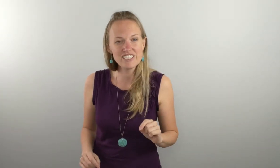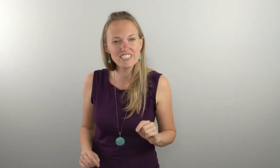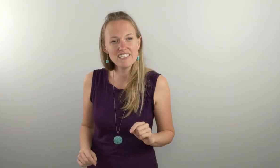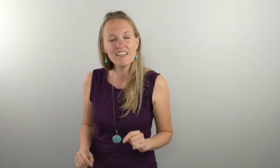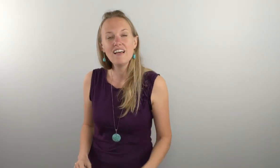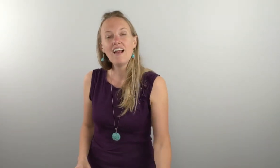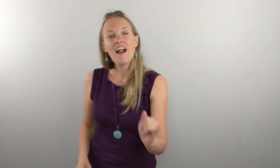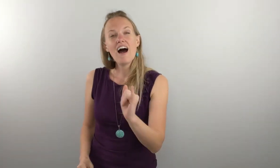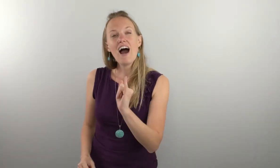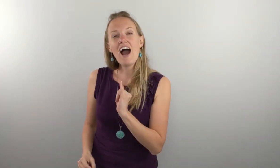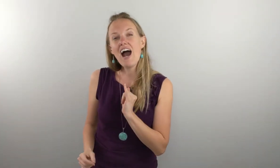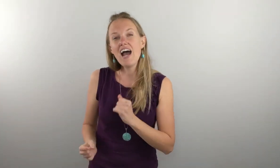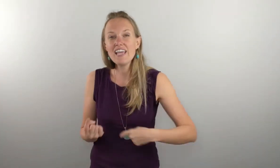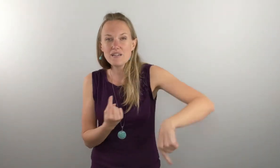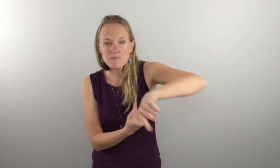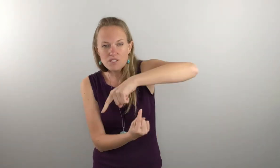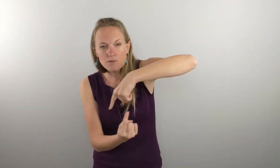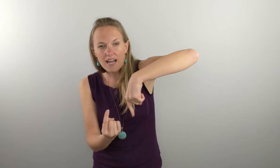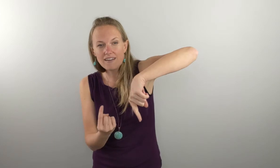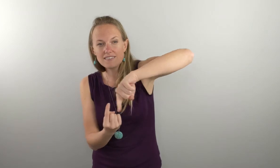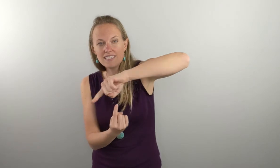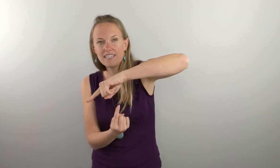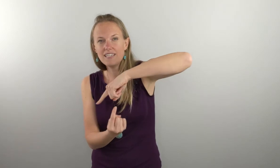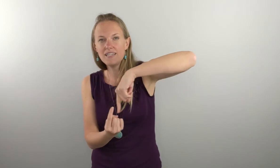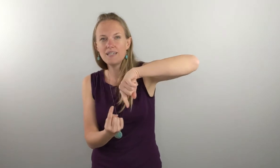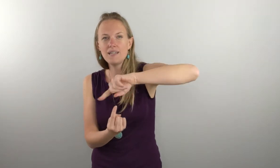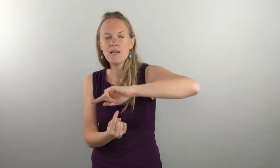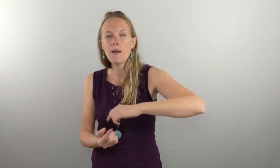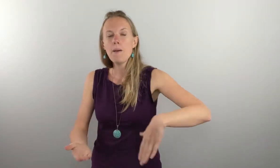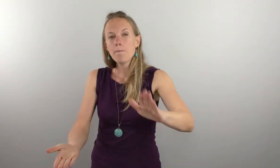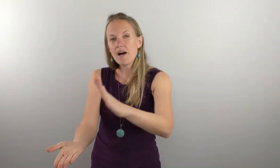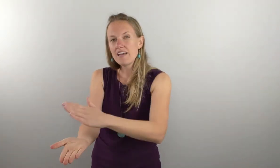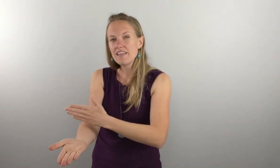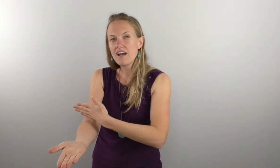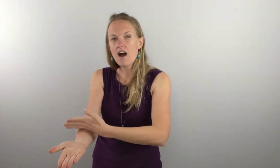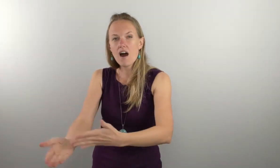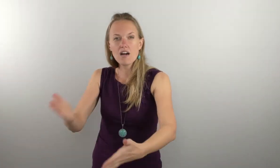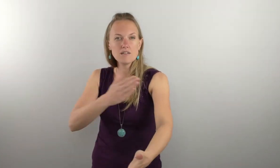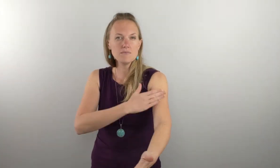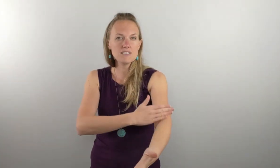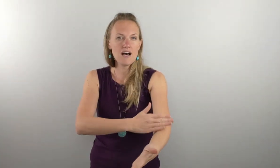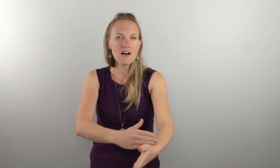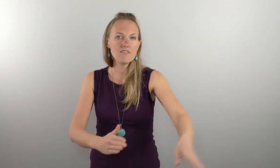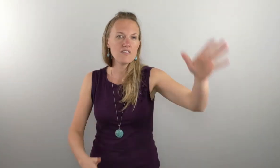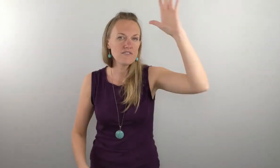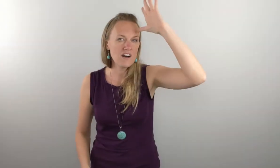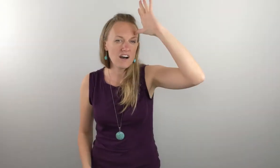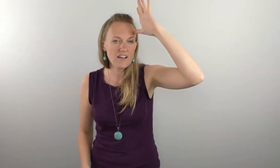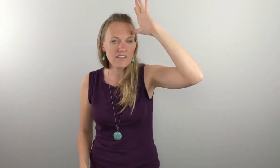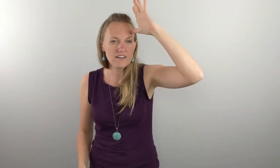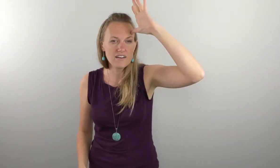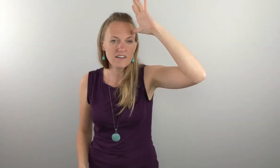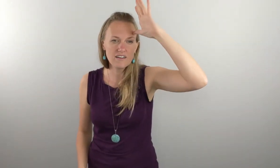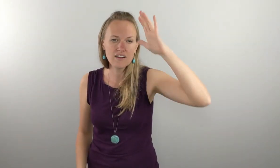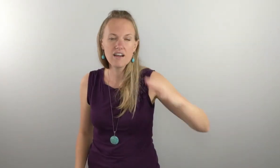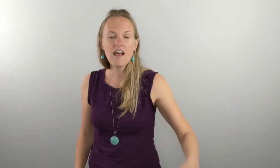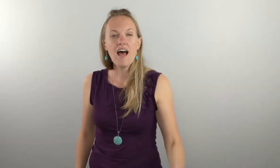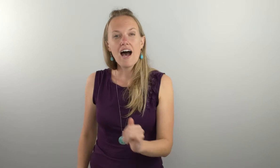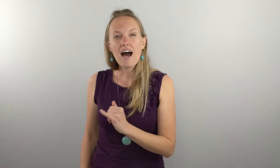version, I am surrounded by the arms of the Father. I